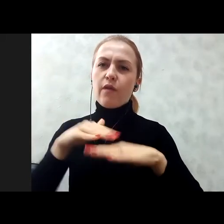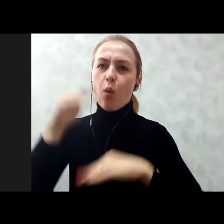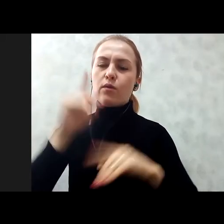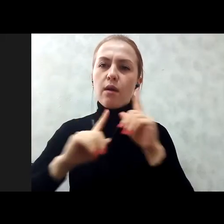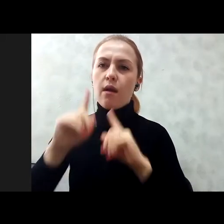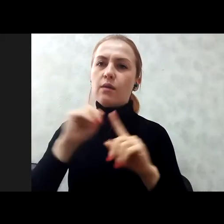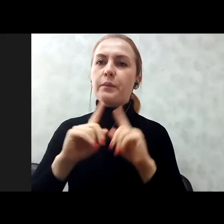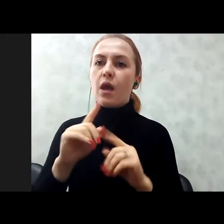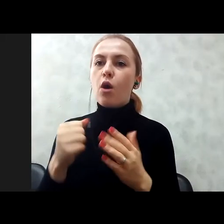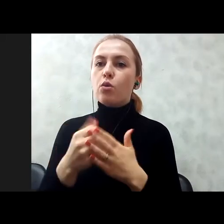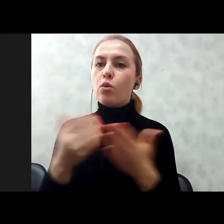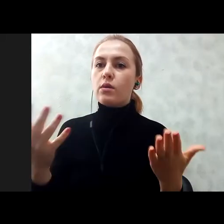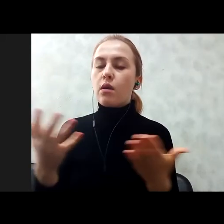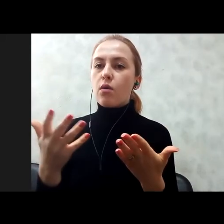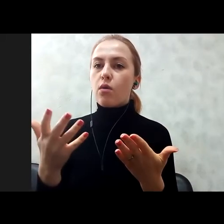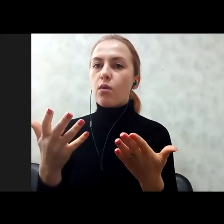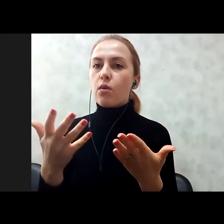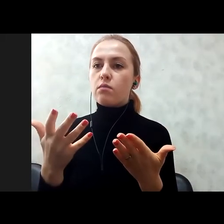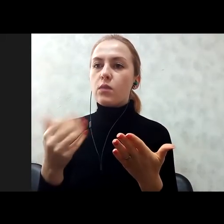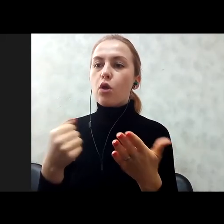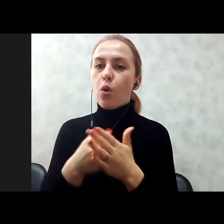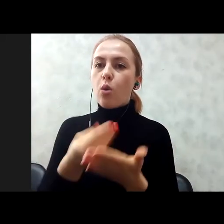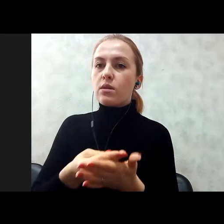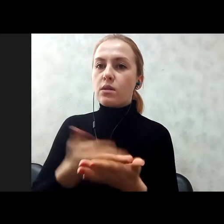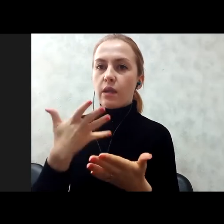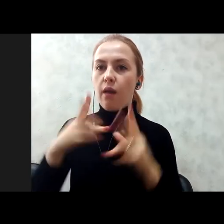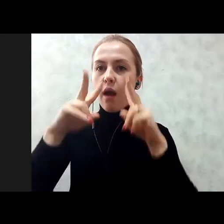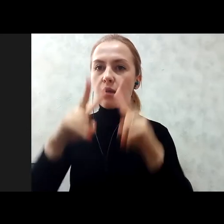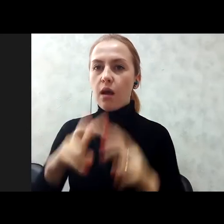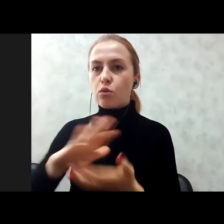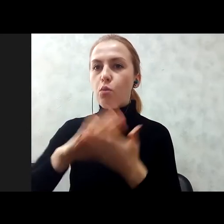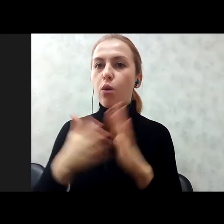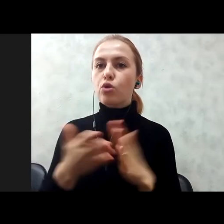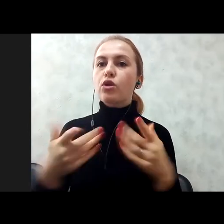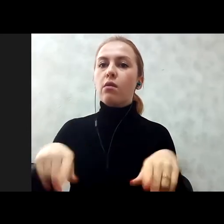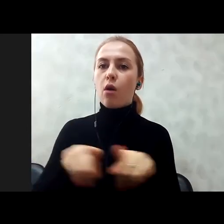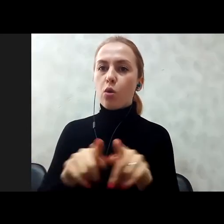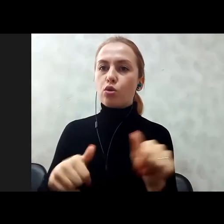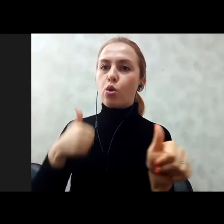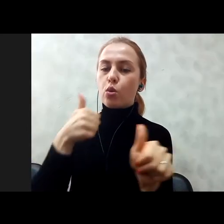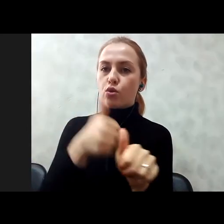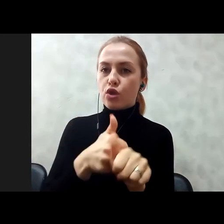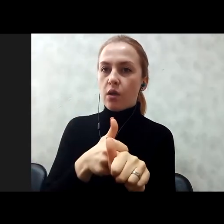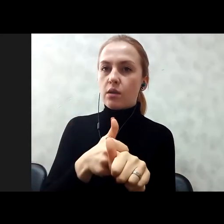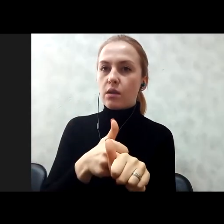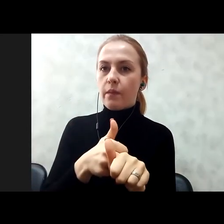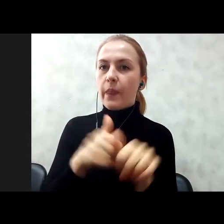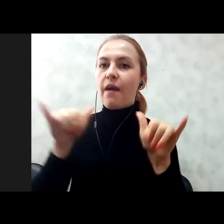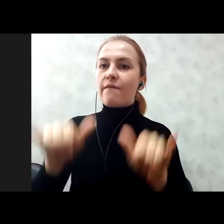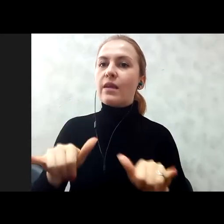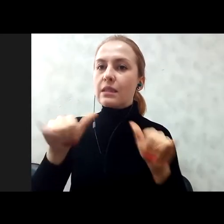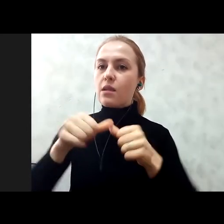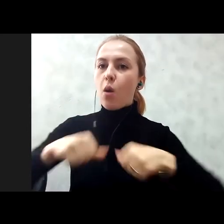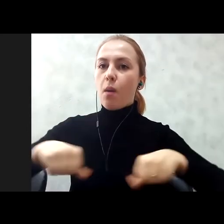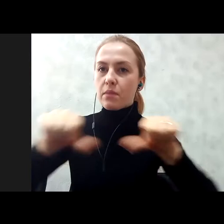yesterday of the law of Ukraine on all Ukrainian referendum. We also participated in